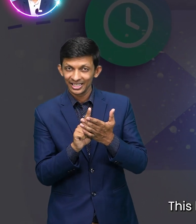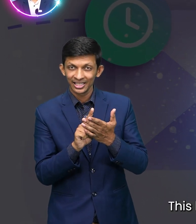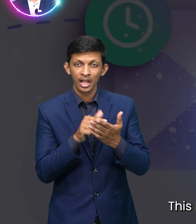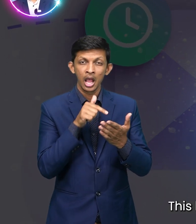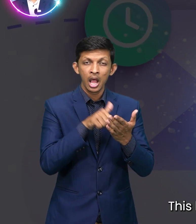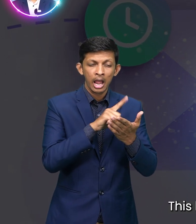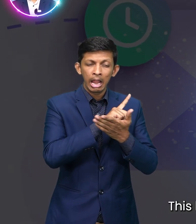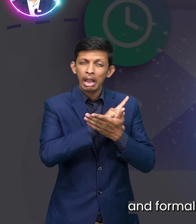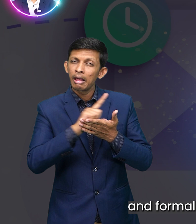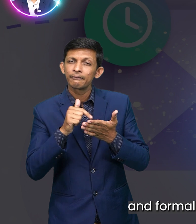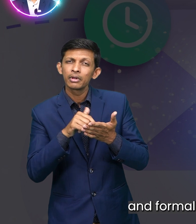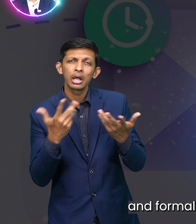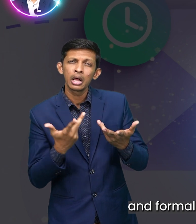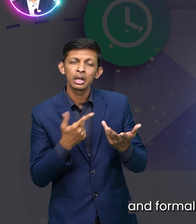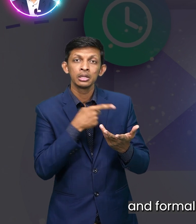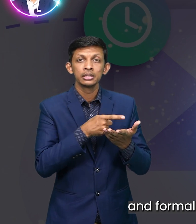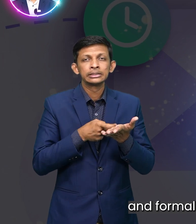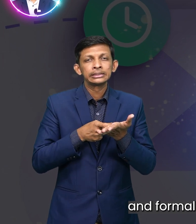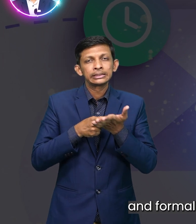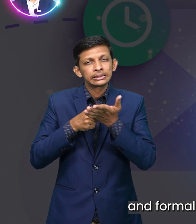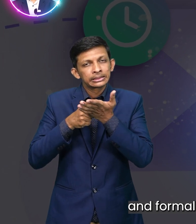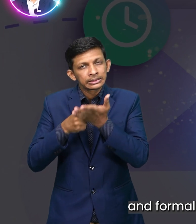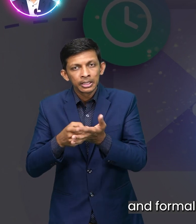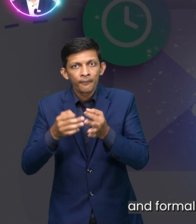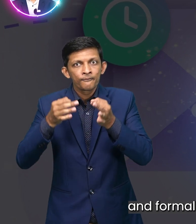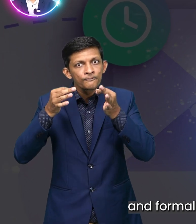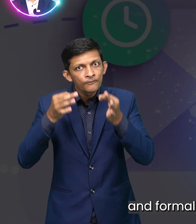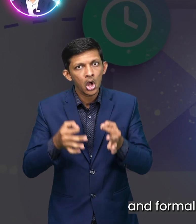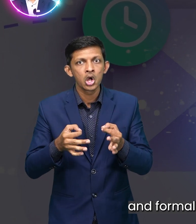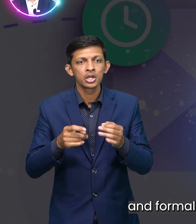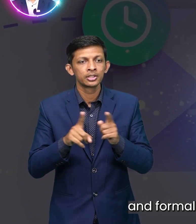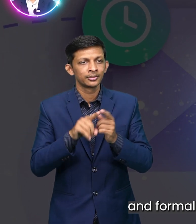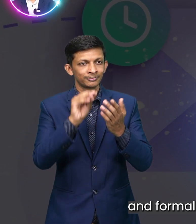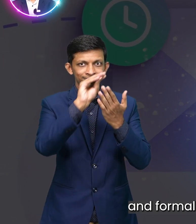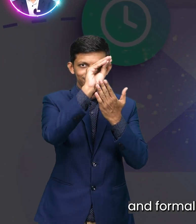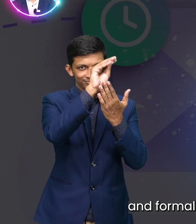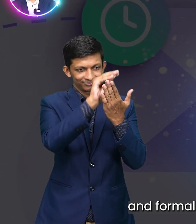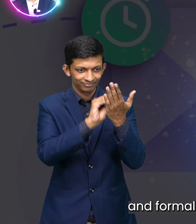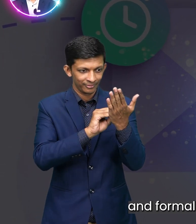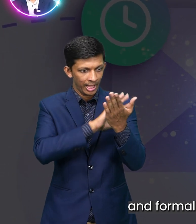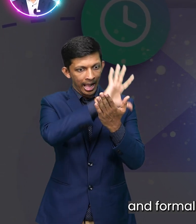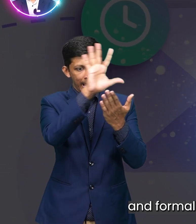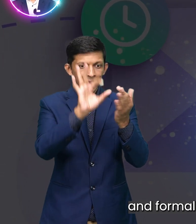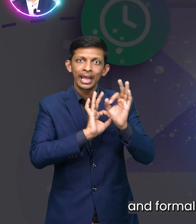This leaves a respectful and formal closing to your message.